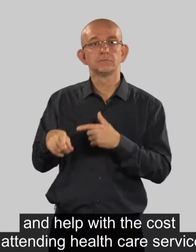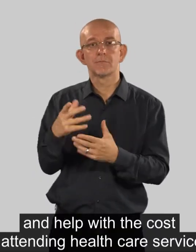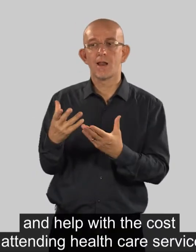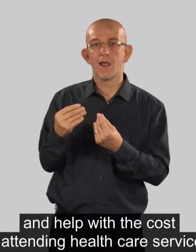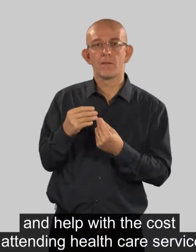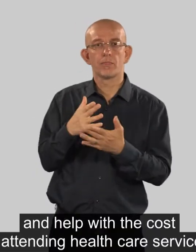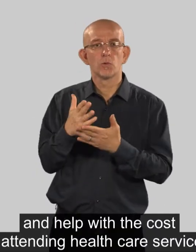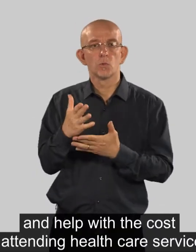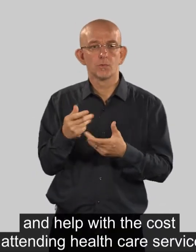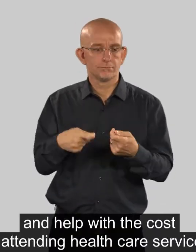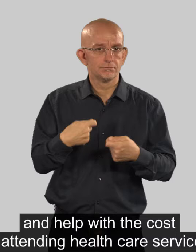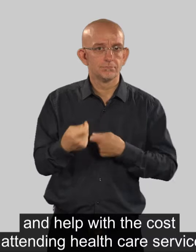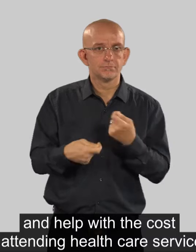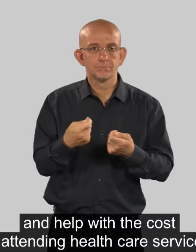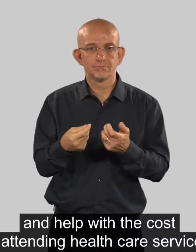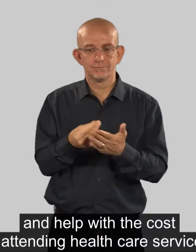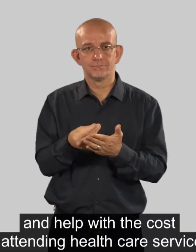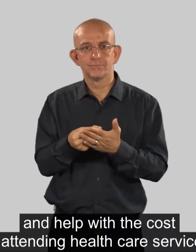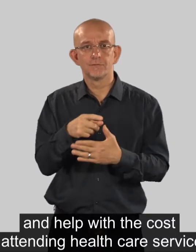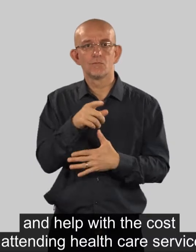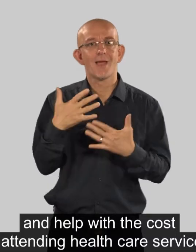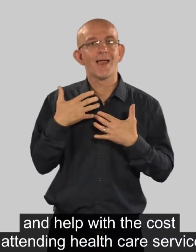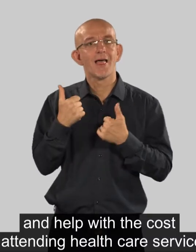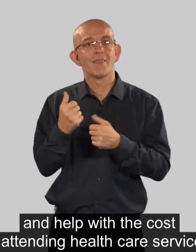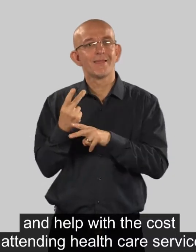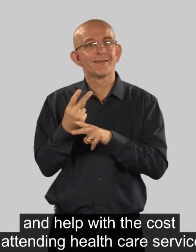and help with the cost of attending healthcare services.